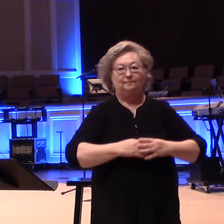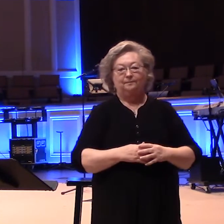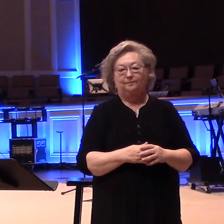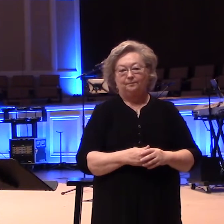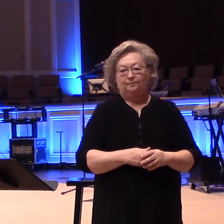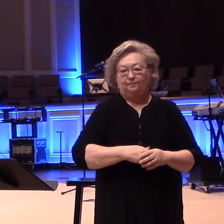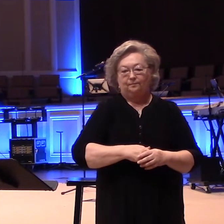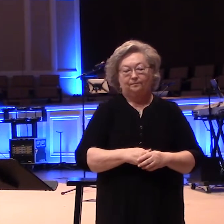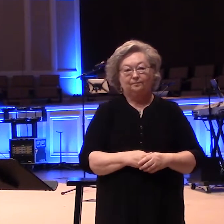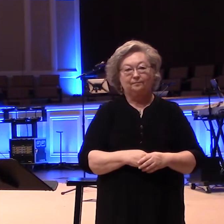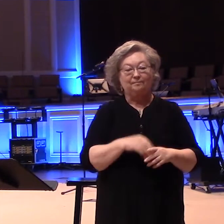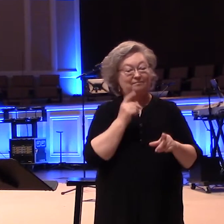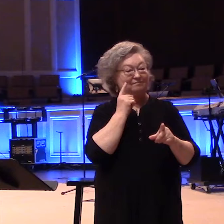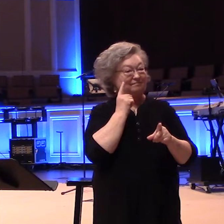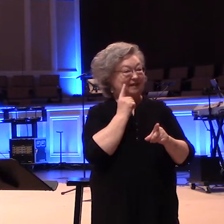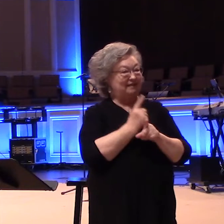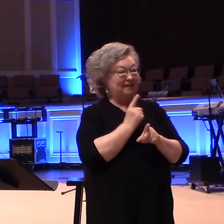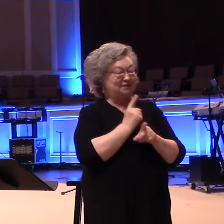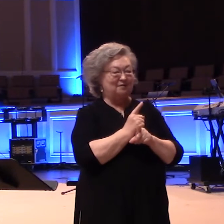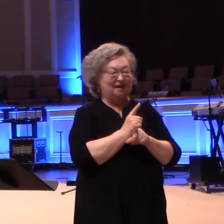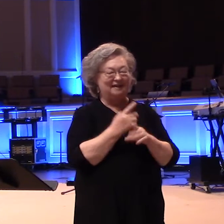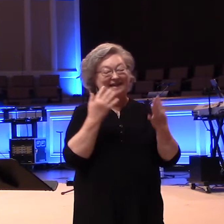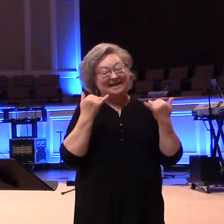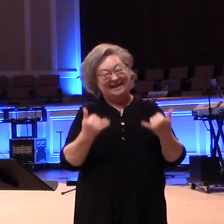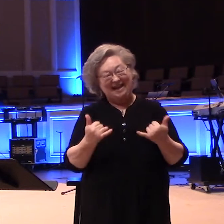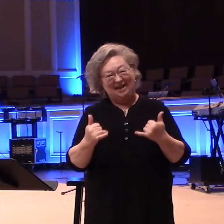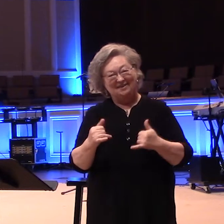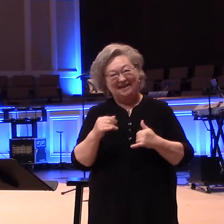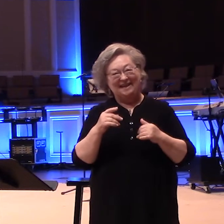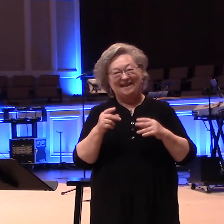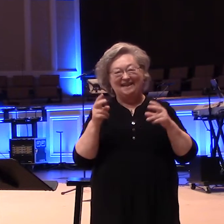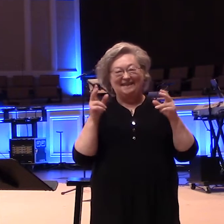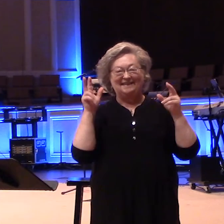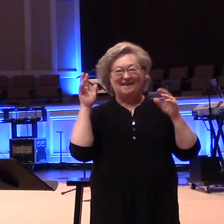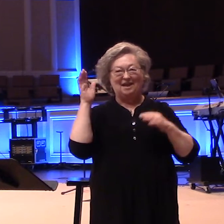That's right, boys and girls. It's a tithing sermon.